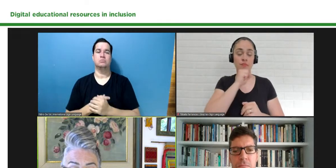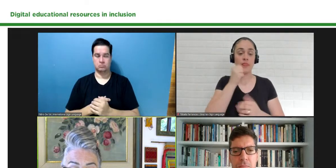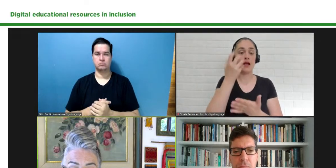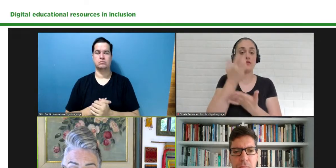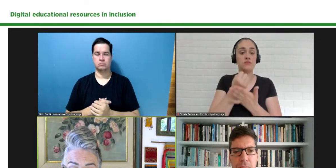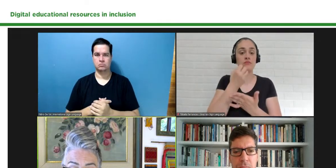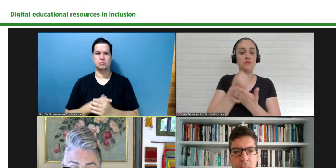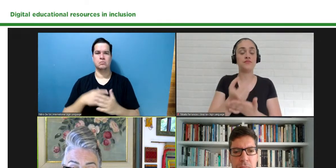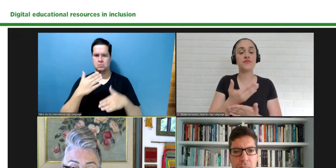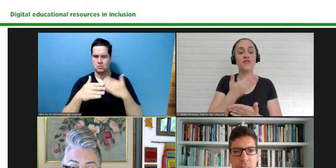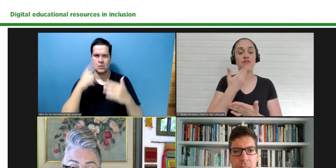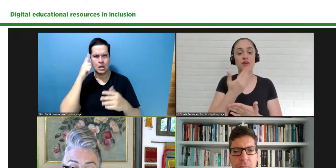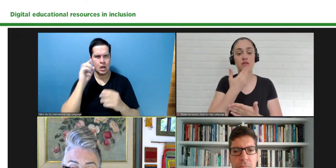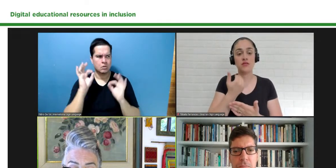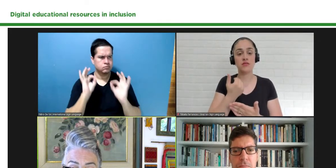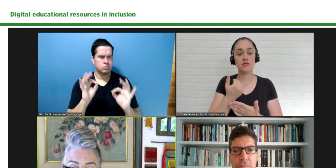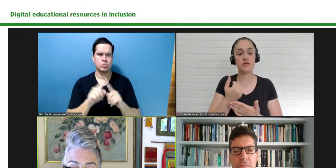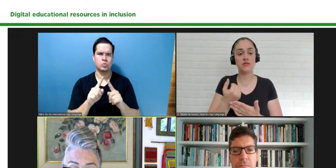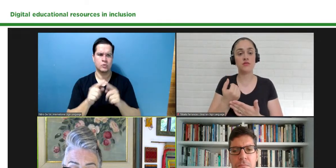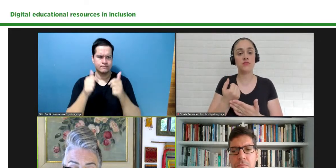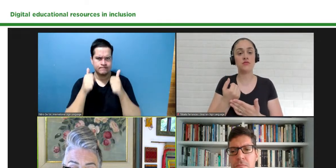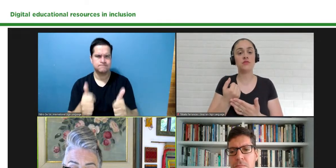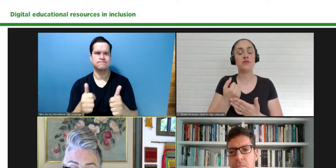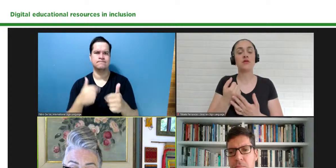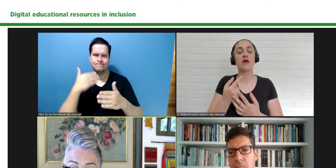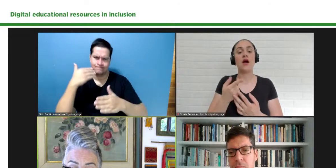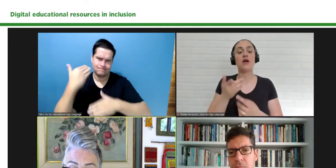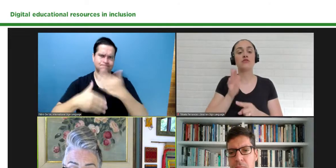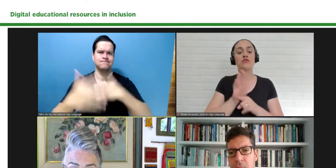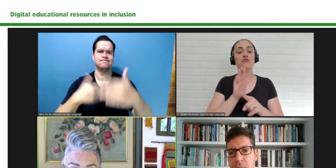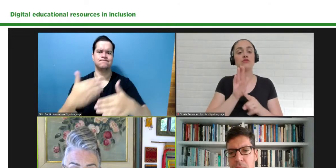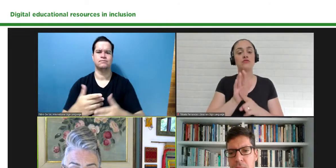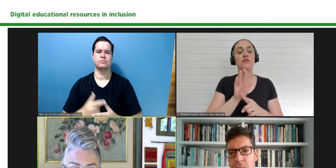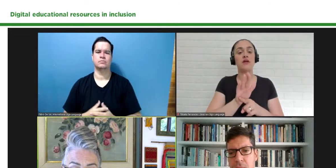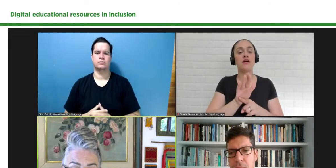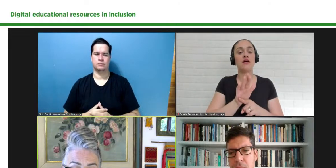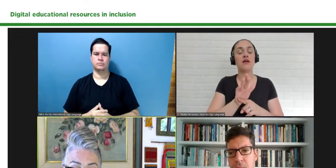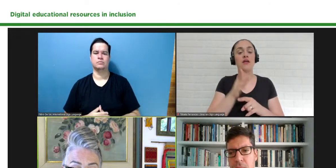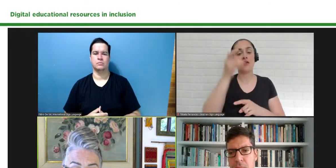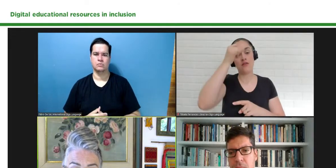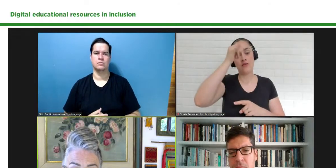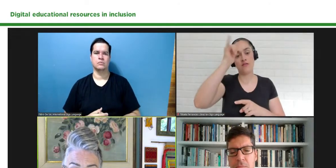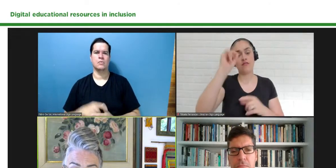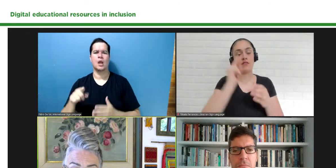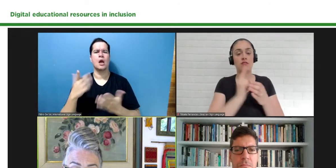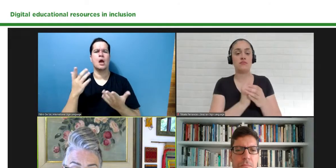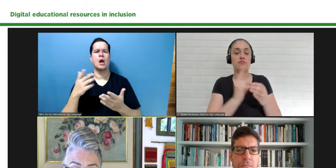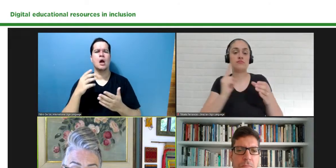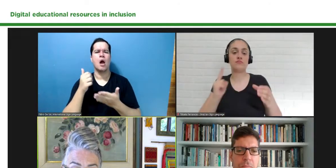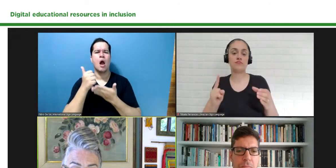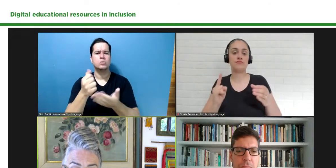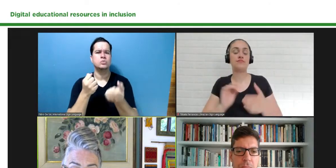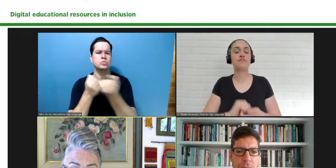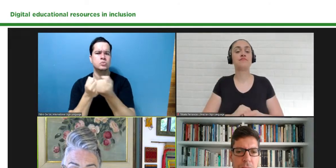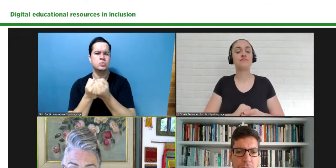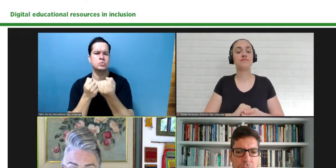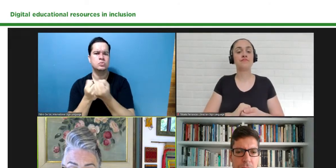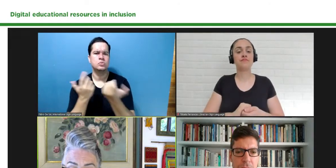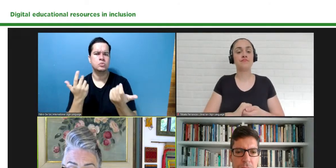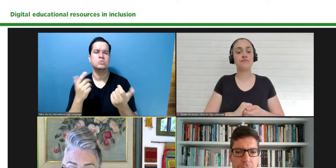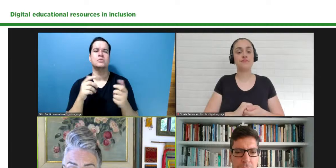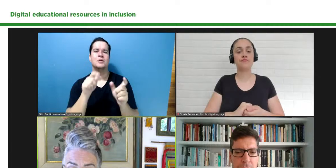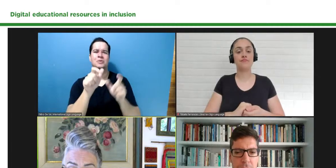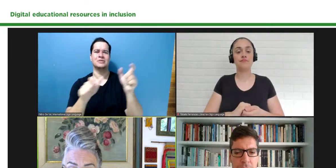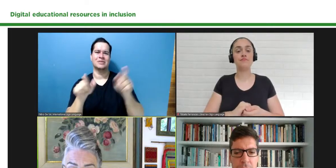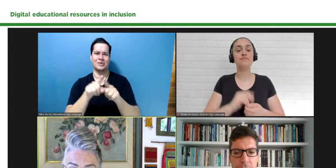does not reproduce the exclusion of other technologies. We came to the decision to use Venka app